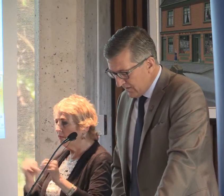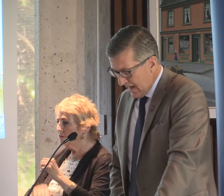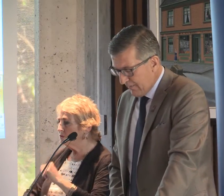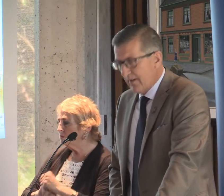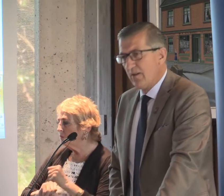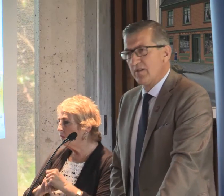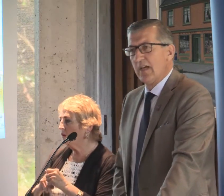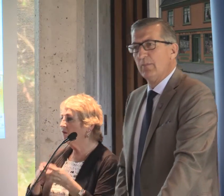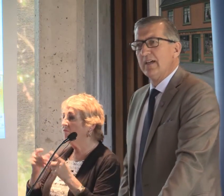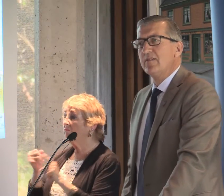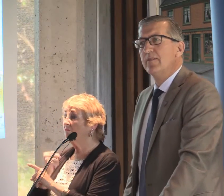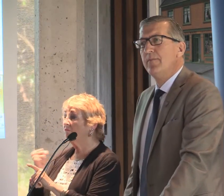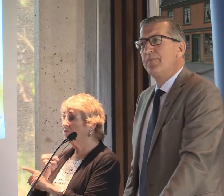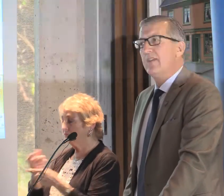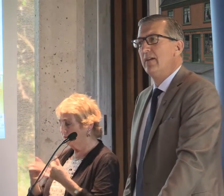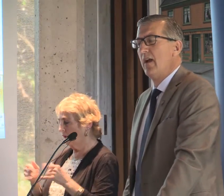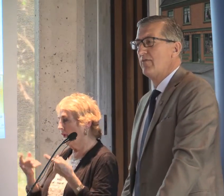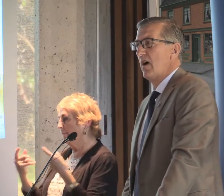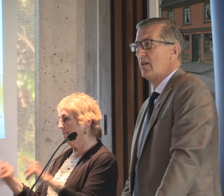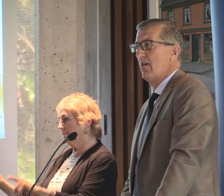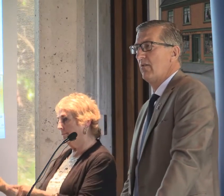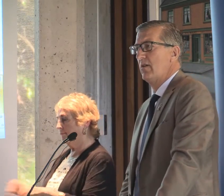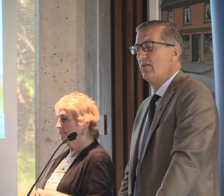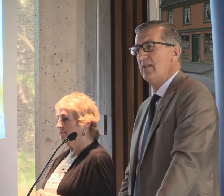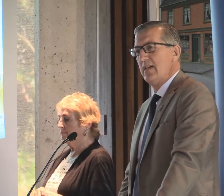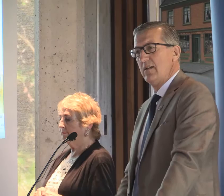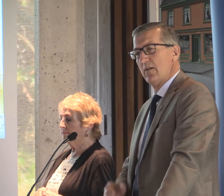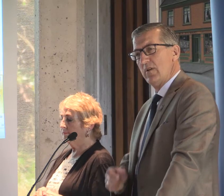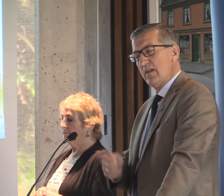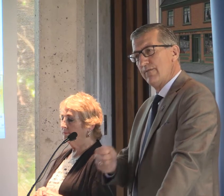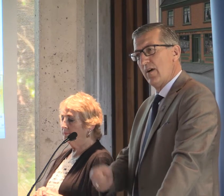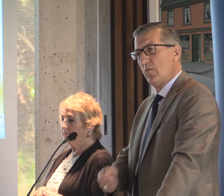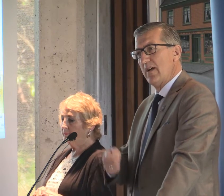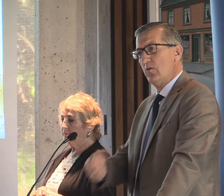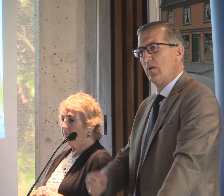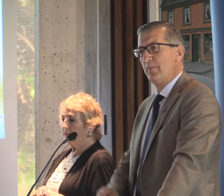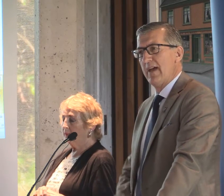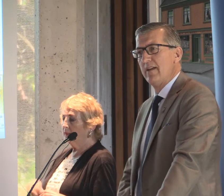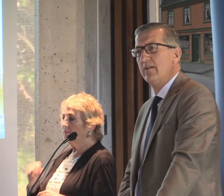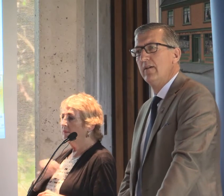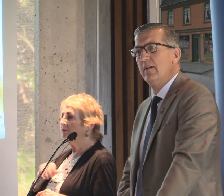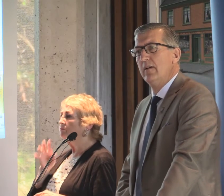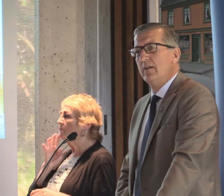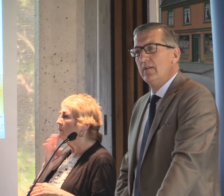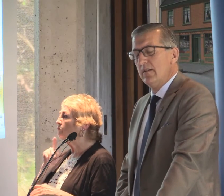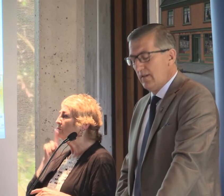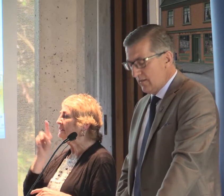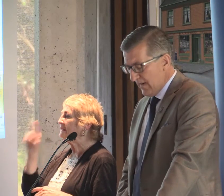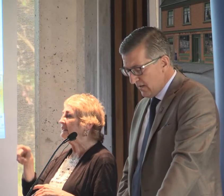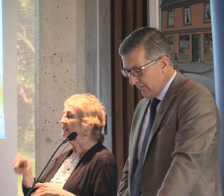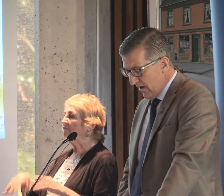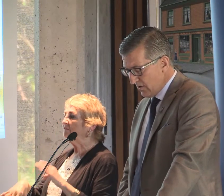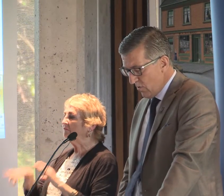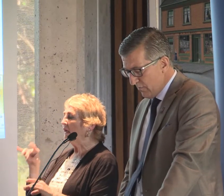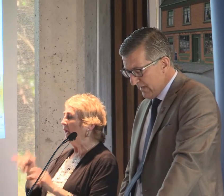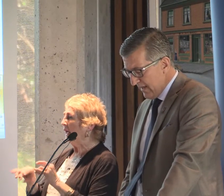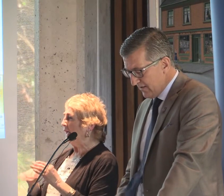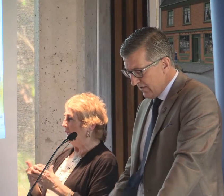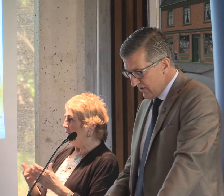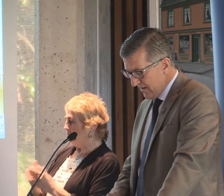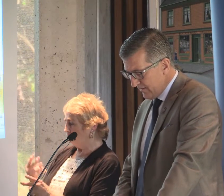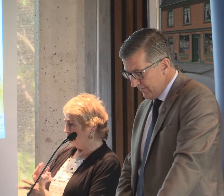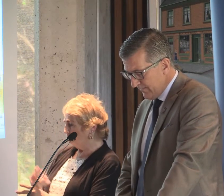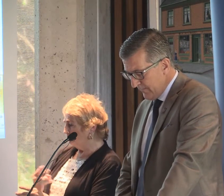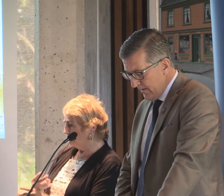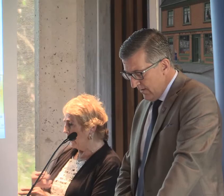violence does happen and does take place. And I've talked about the need that we need to find a way to expand the domestic violence court beyond